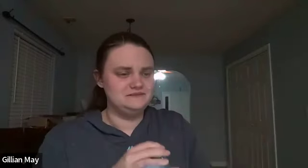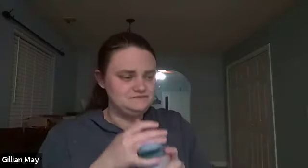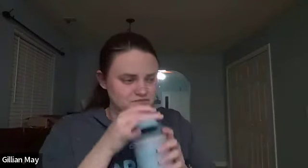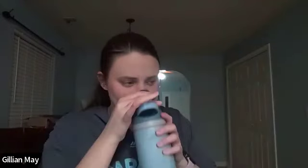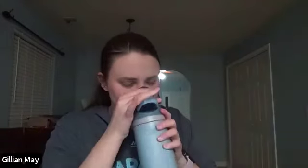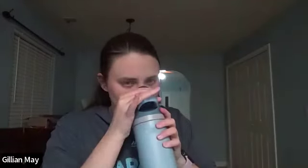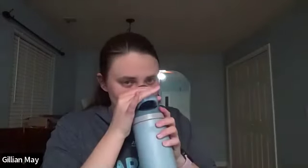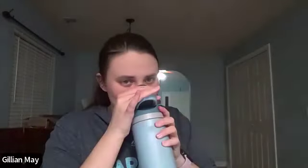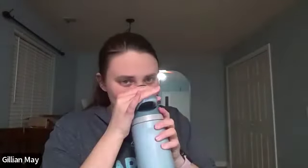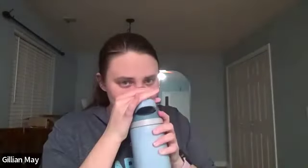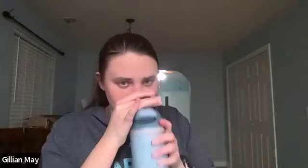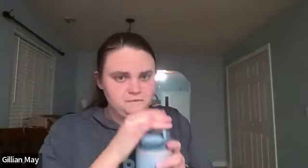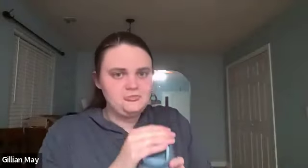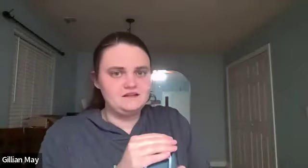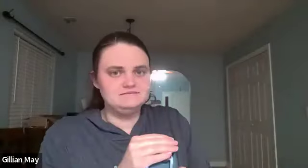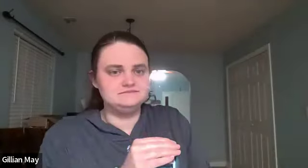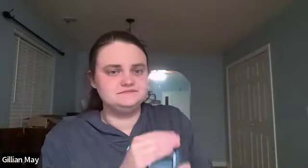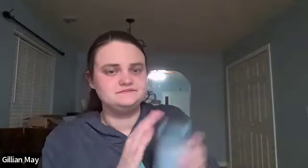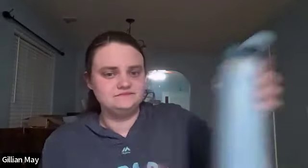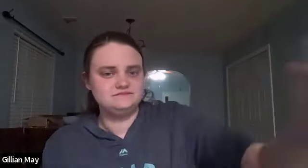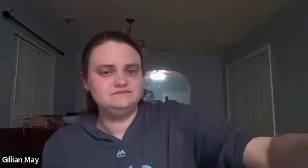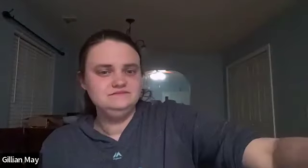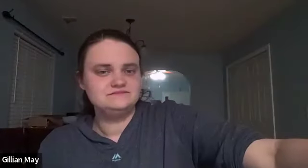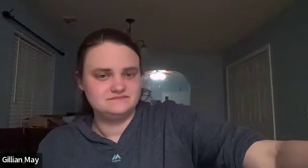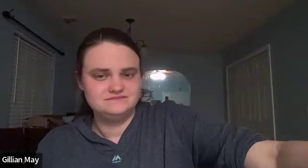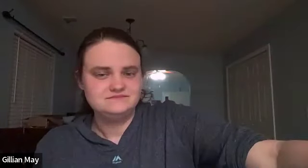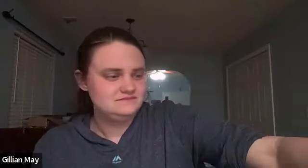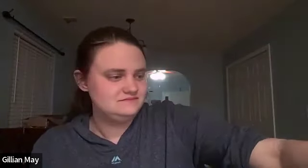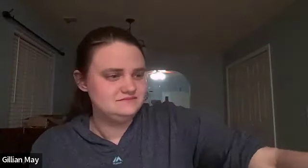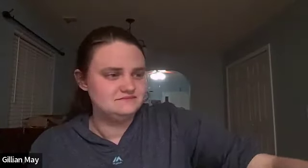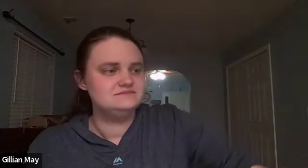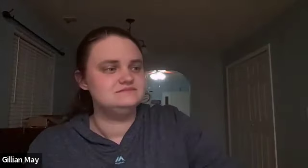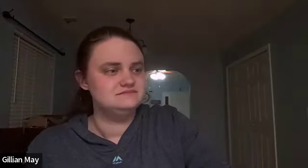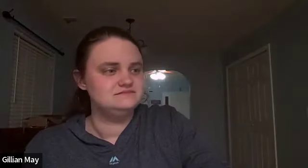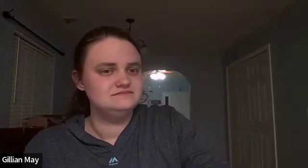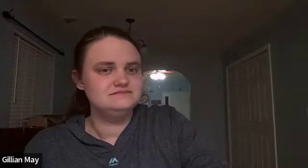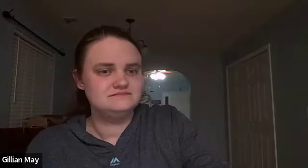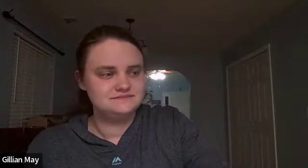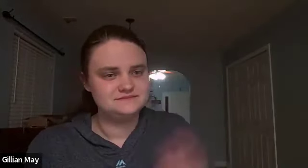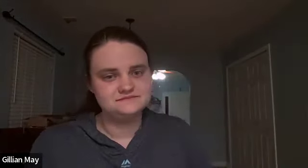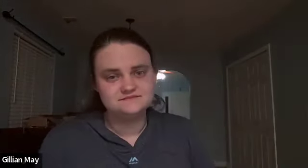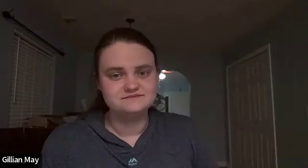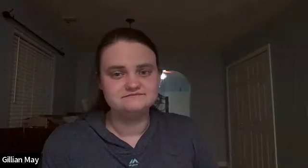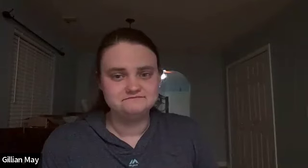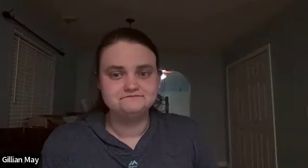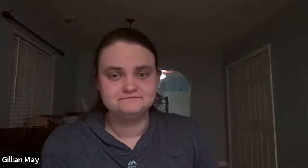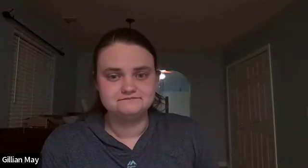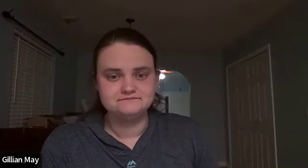easier that way. We've got some books, honestly, is what it is, and I'll just link those. And then if you want to look at them, you can. And if you're